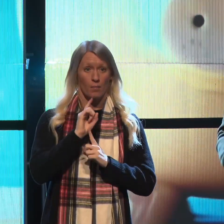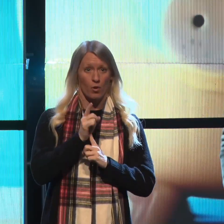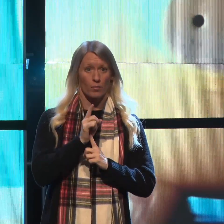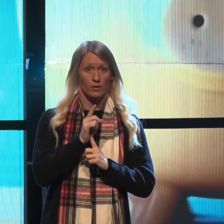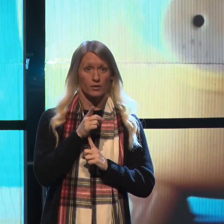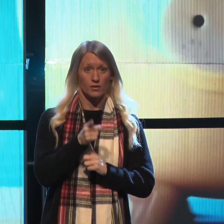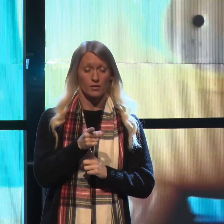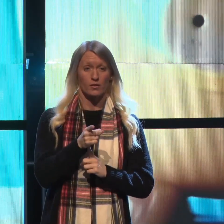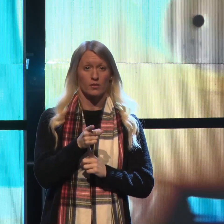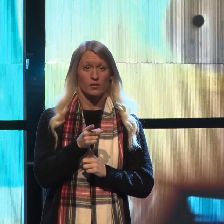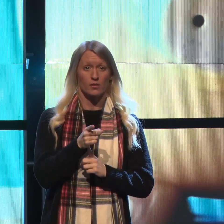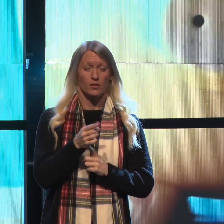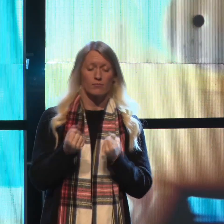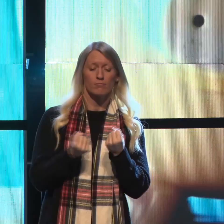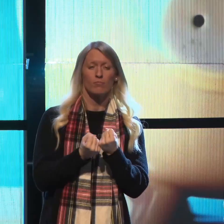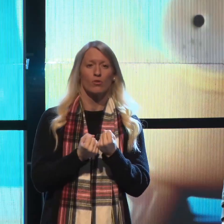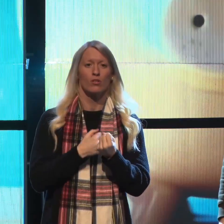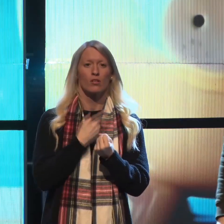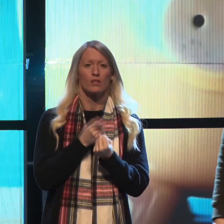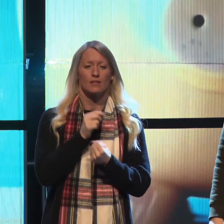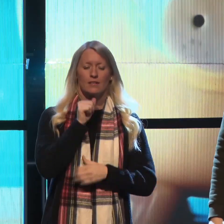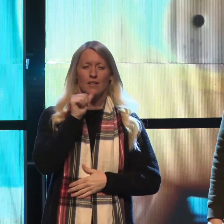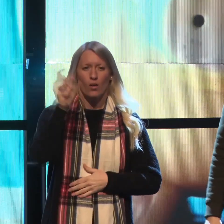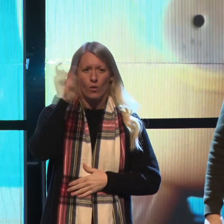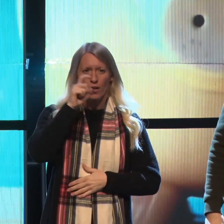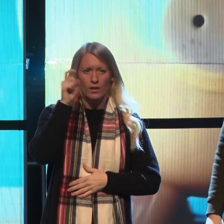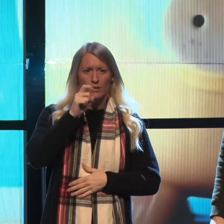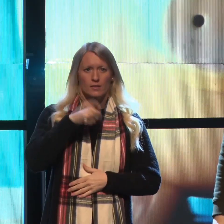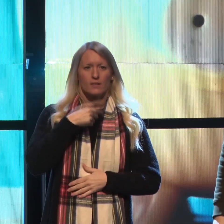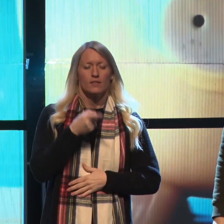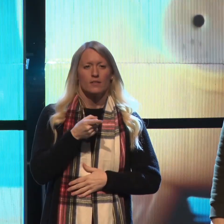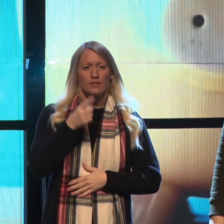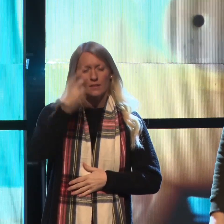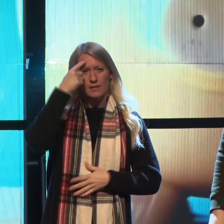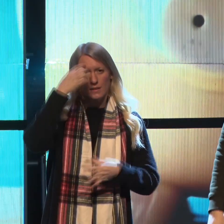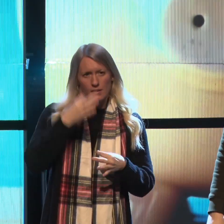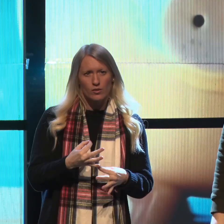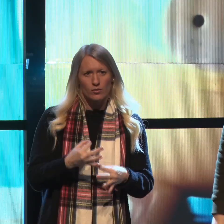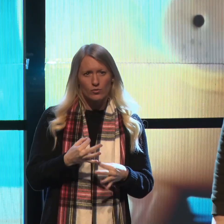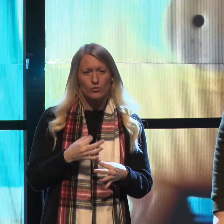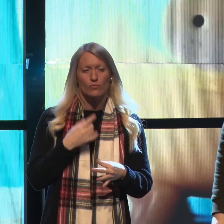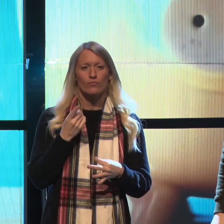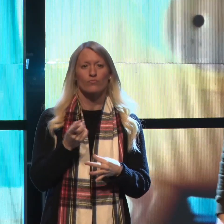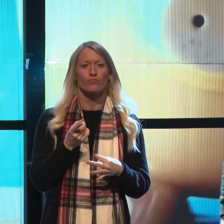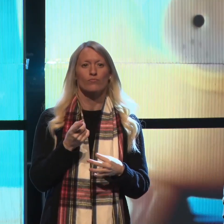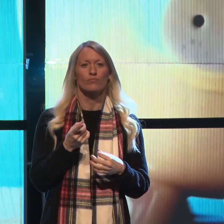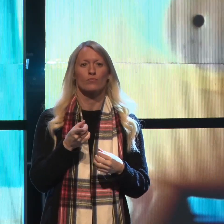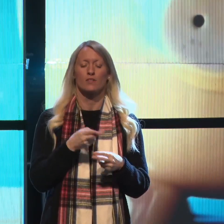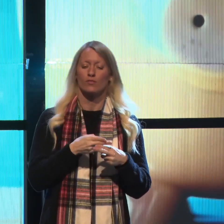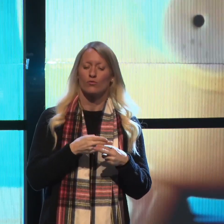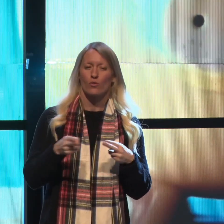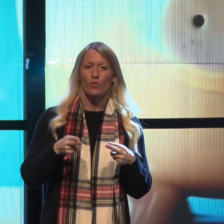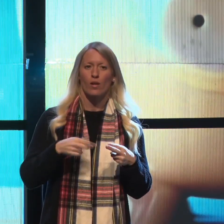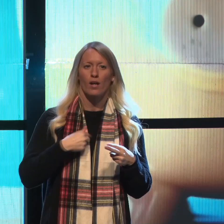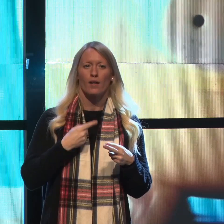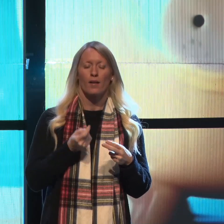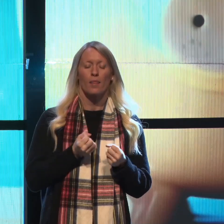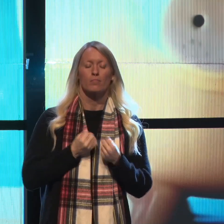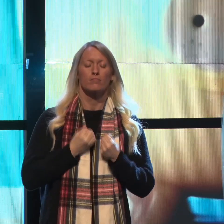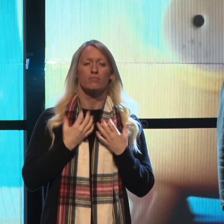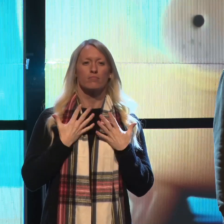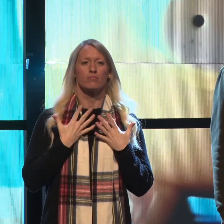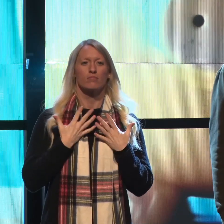unwise decision, to give into the temporary feeling of bliss that will come,